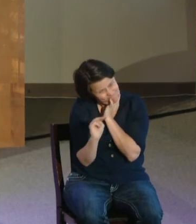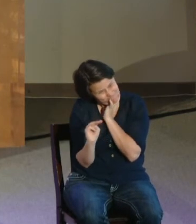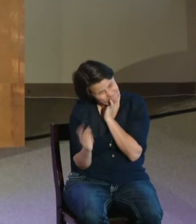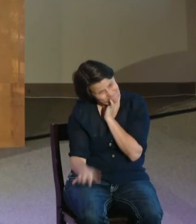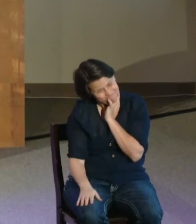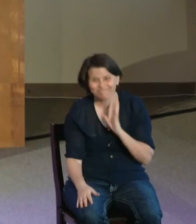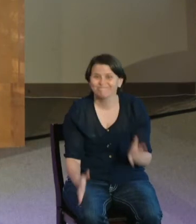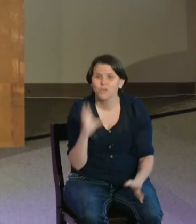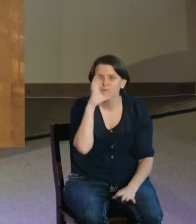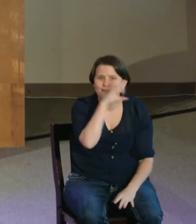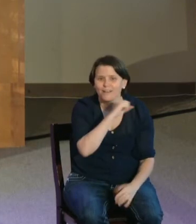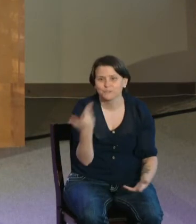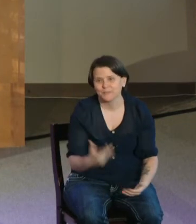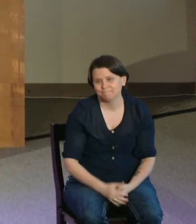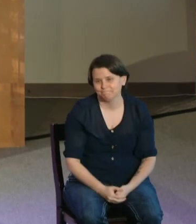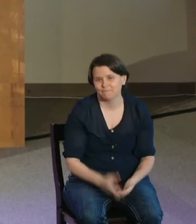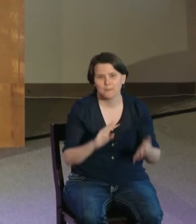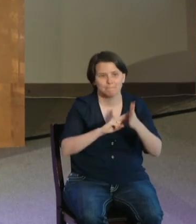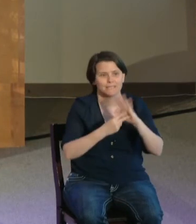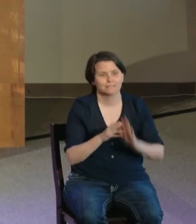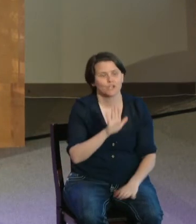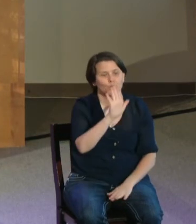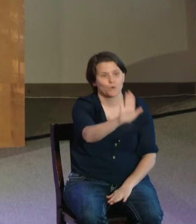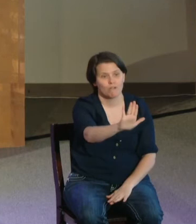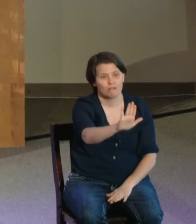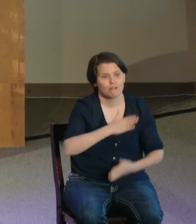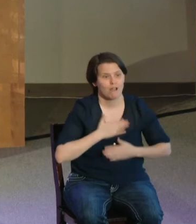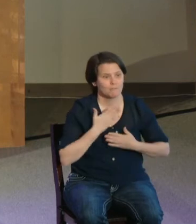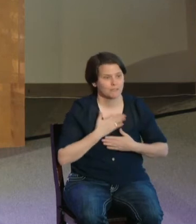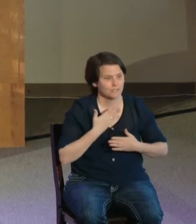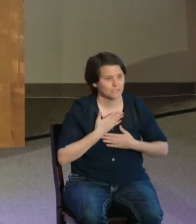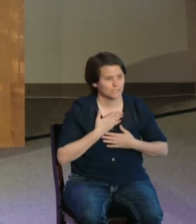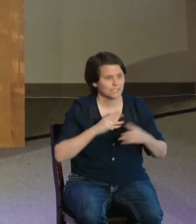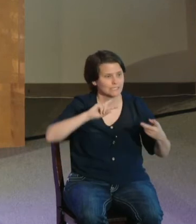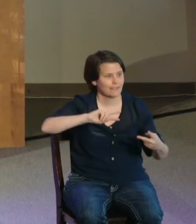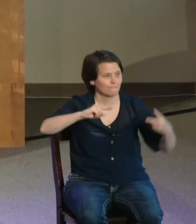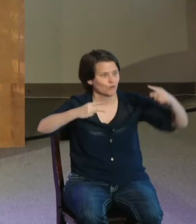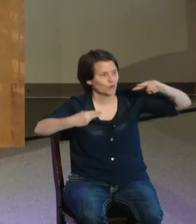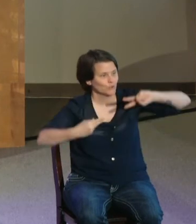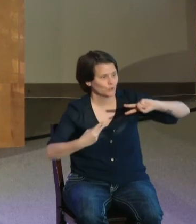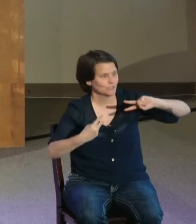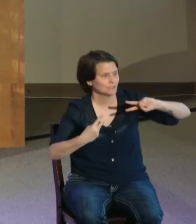So guess what? That means that your happiness is